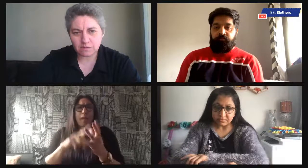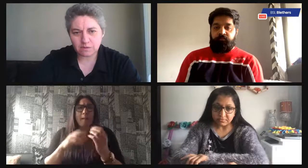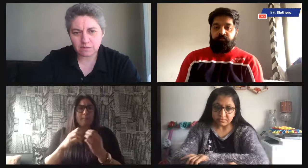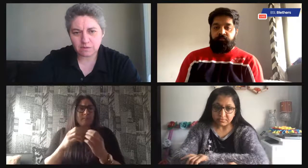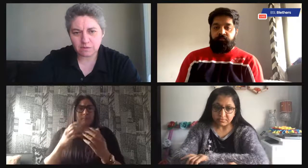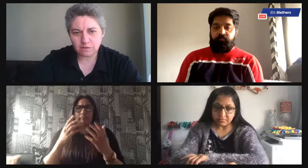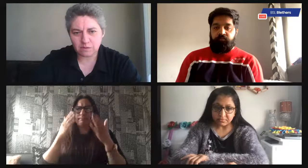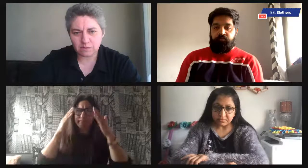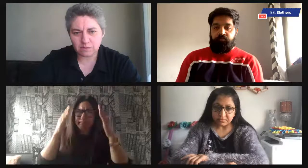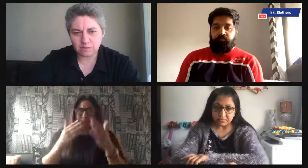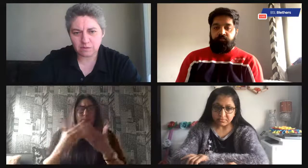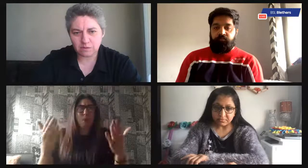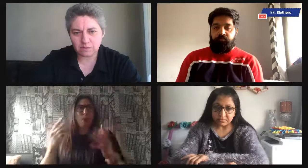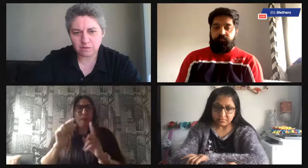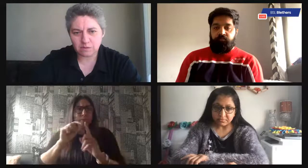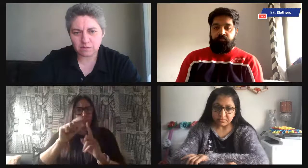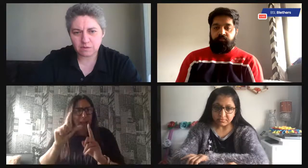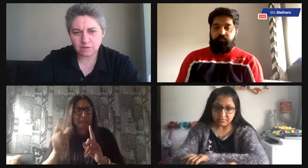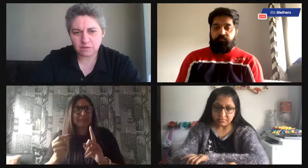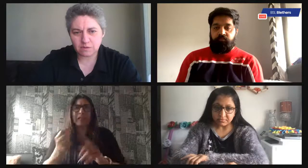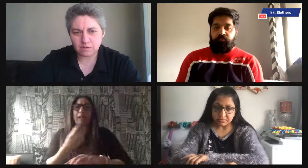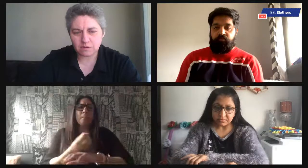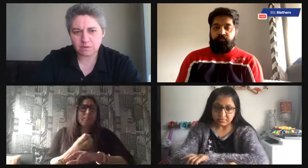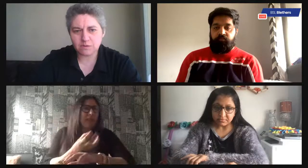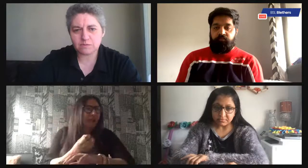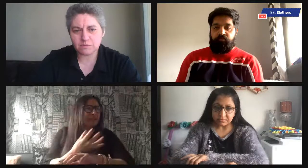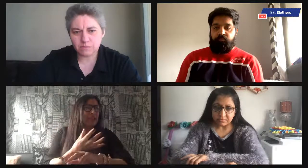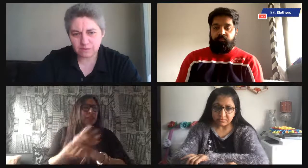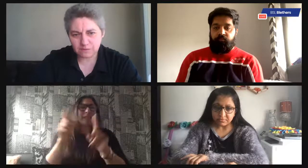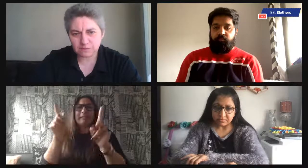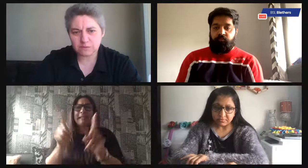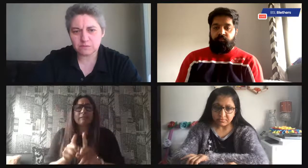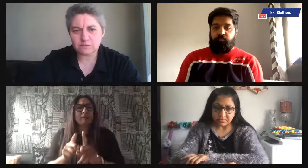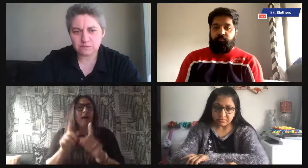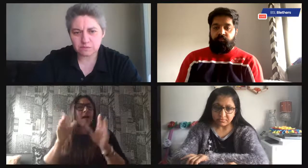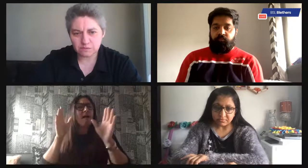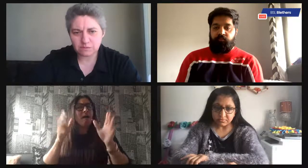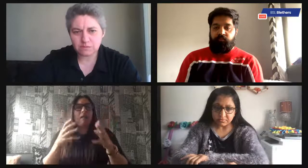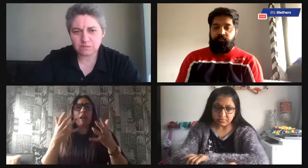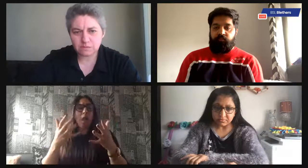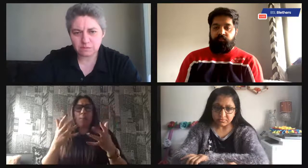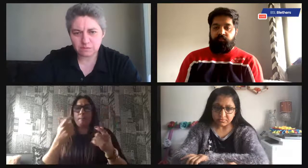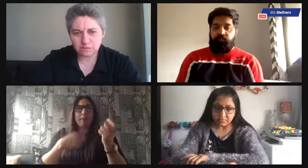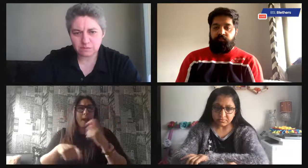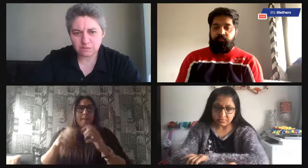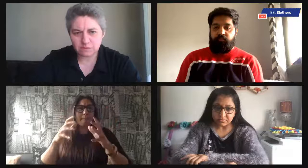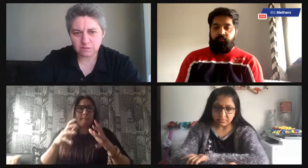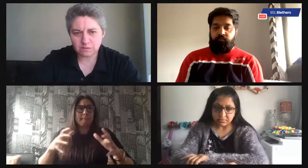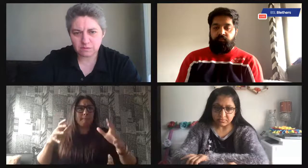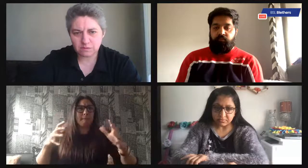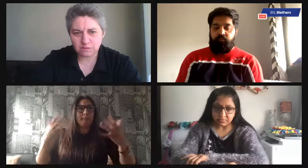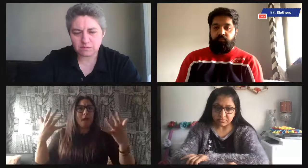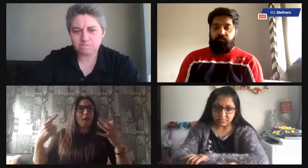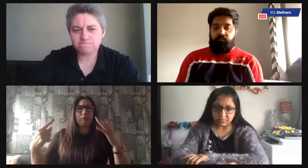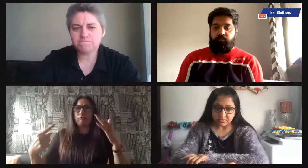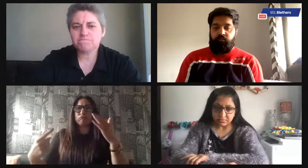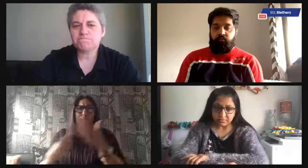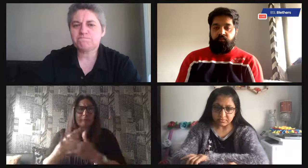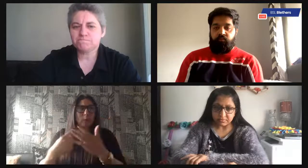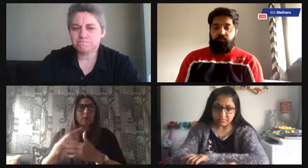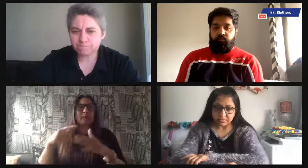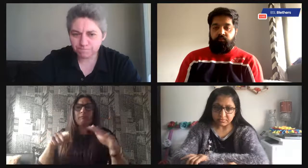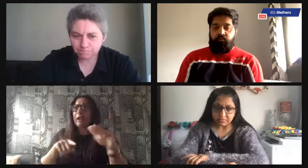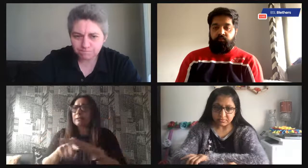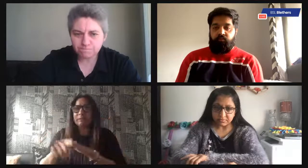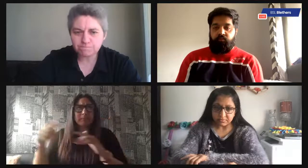name because what we said was Glasgow, and that seemed to focus on just Glasgow people. But in actual fact, we